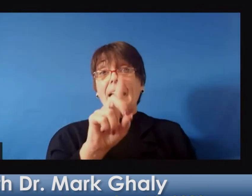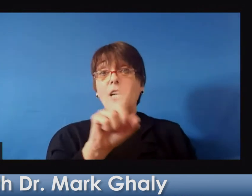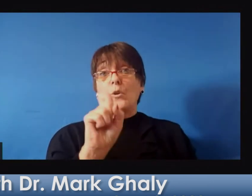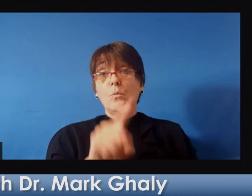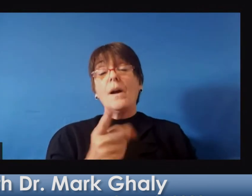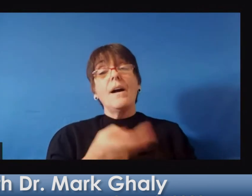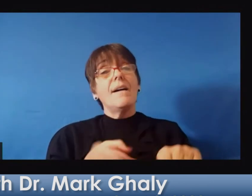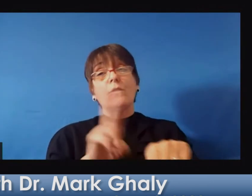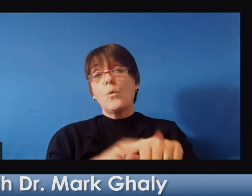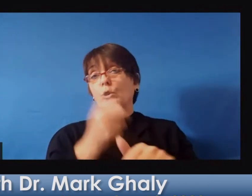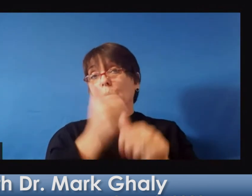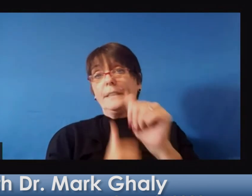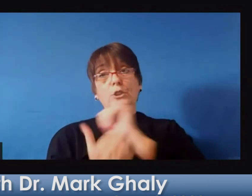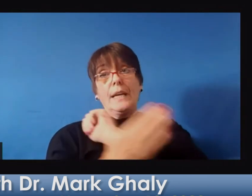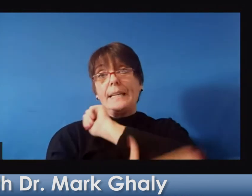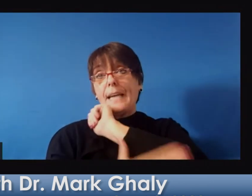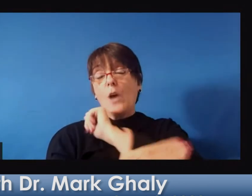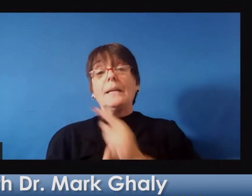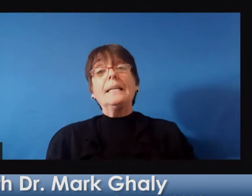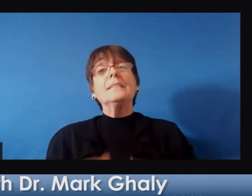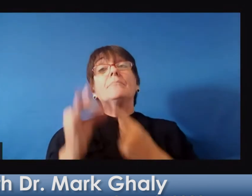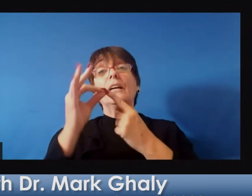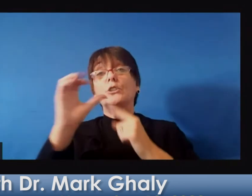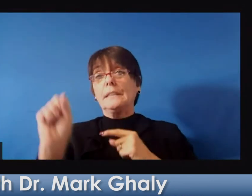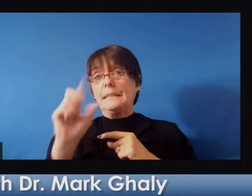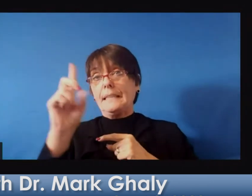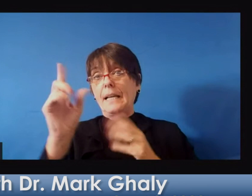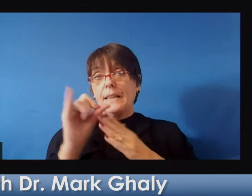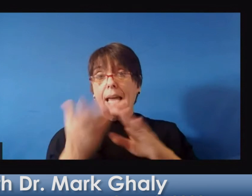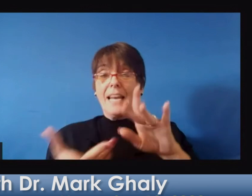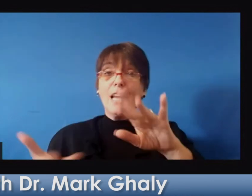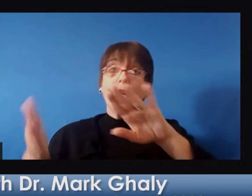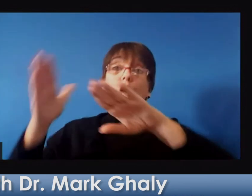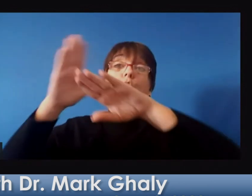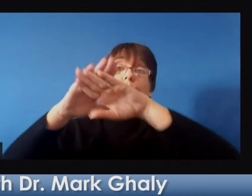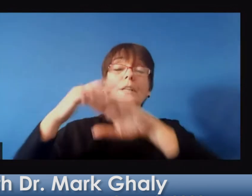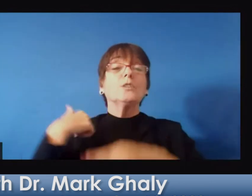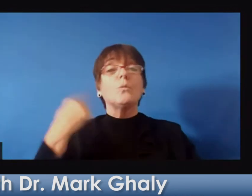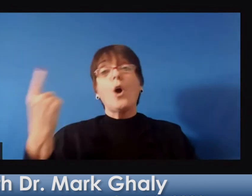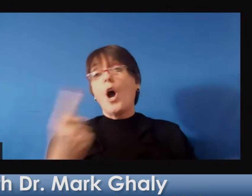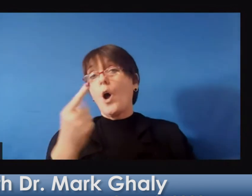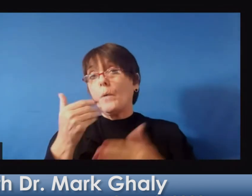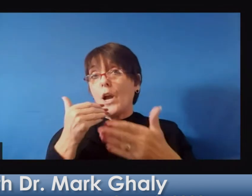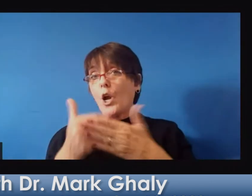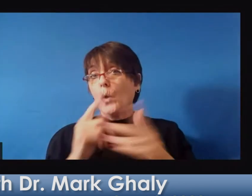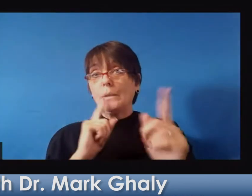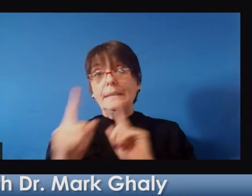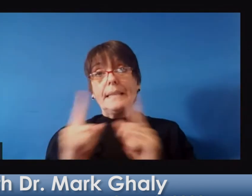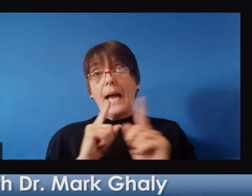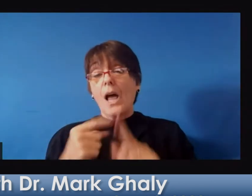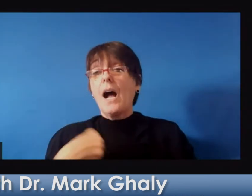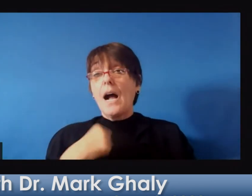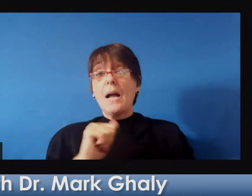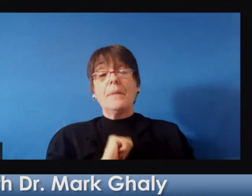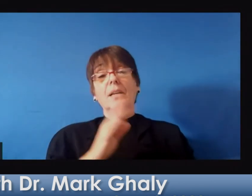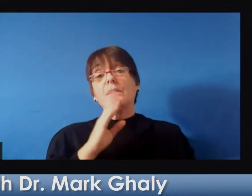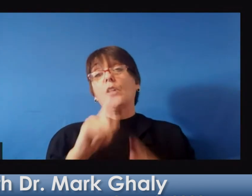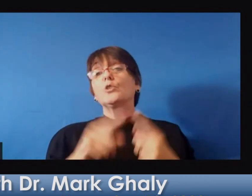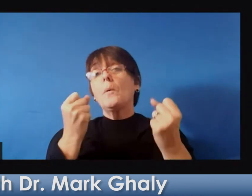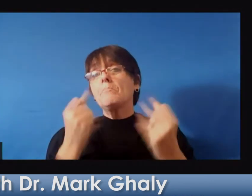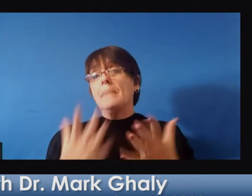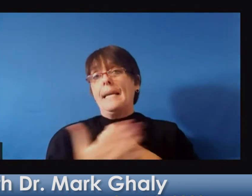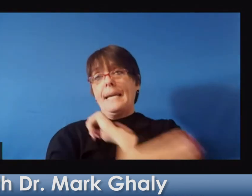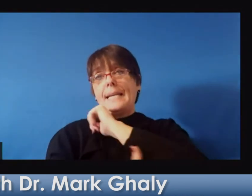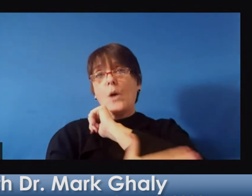with every county, especially counties that are increasing spikes, we're always in close dialogue. I myself talk to many counties every